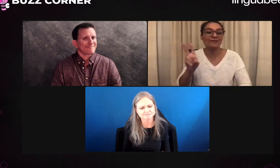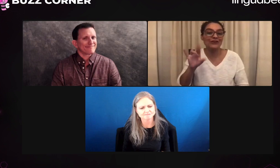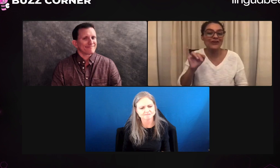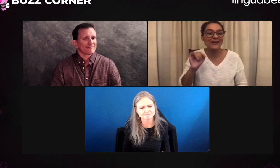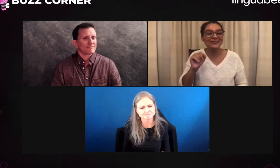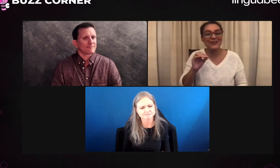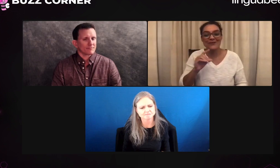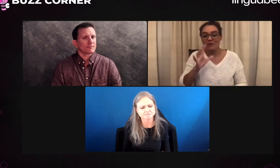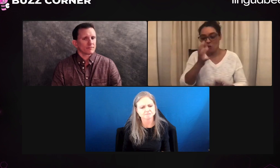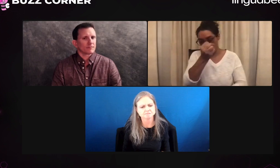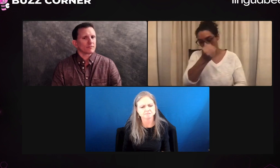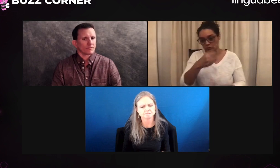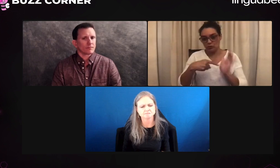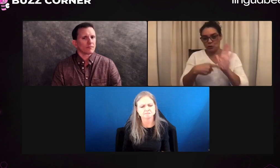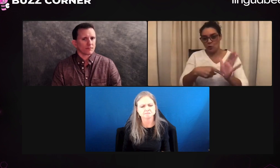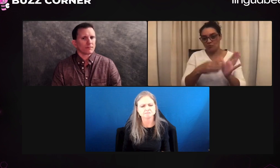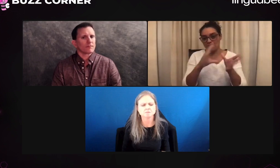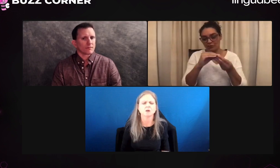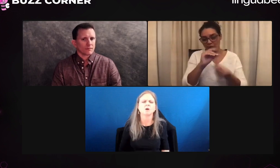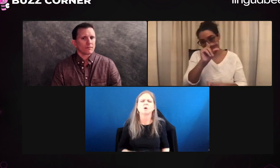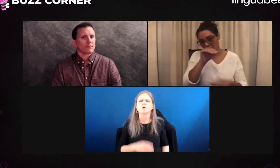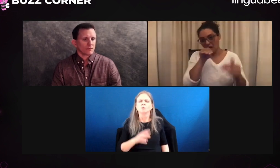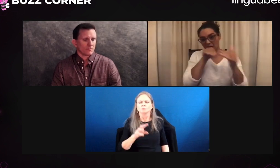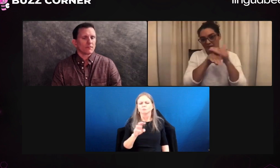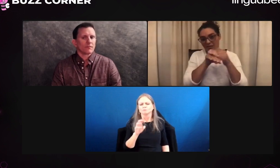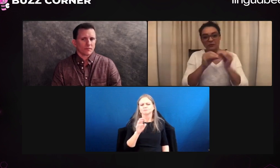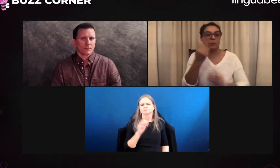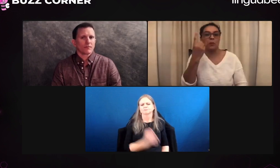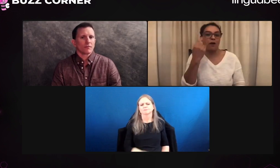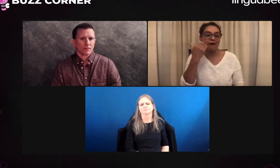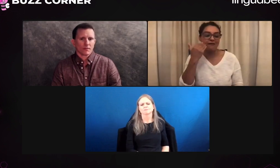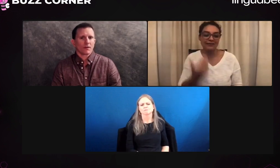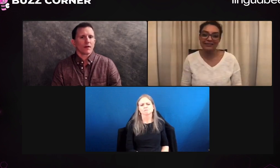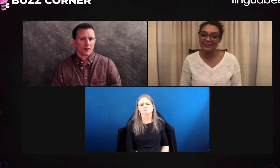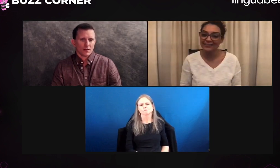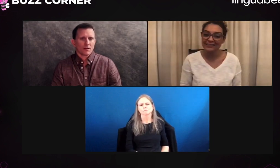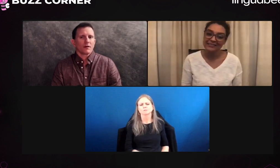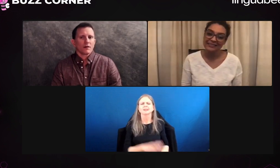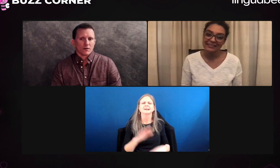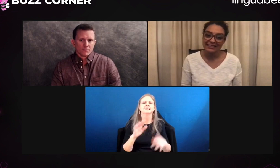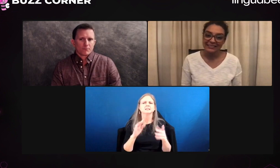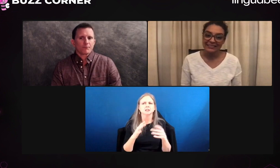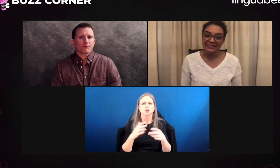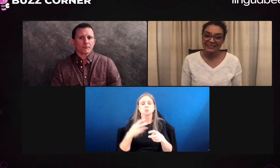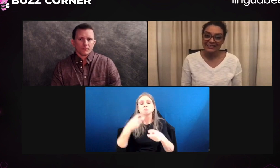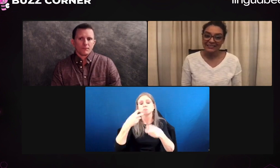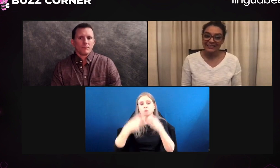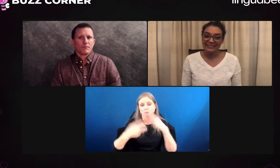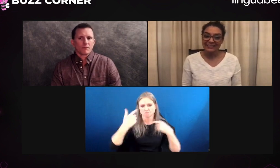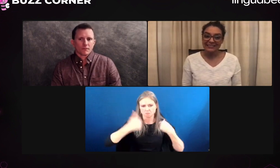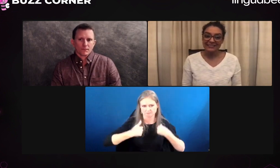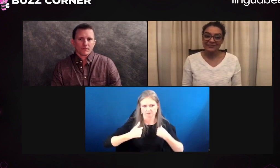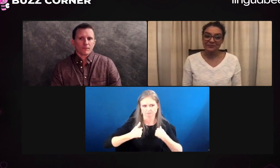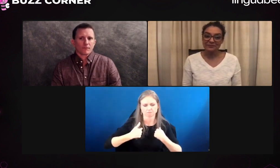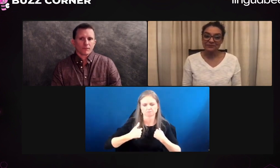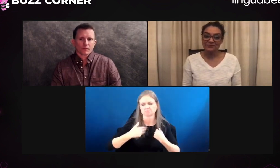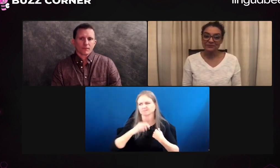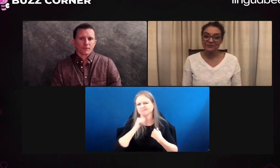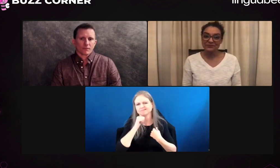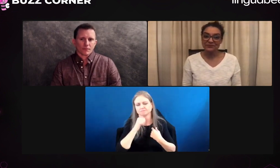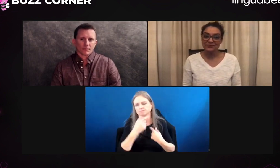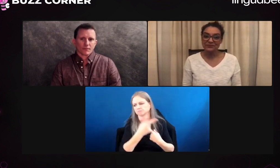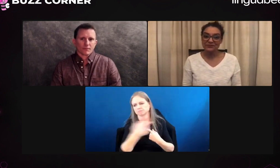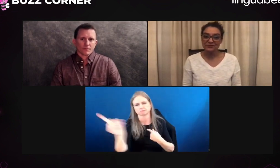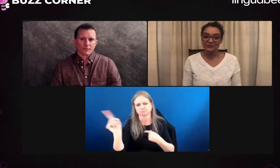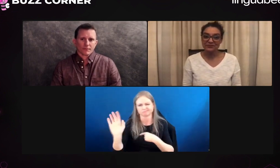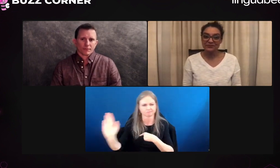you say that you'll use the VRI one time, then they may try to, force that habit to use the